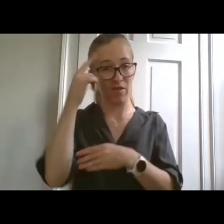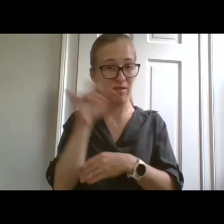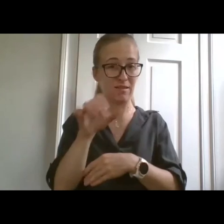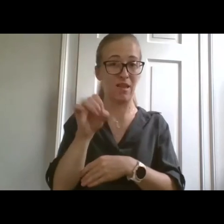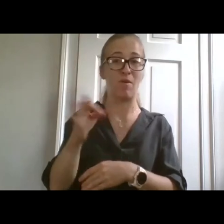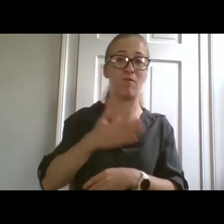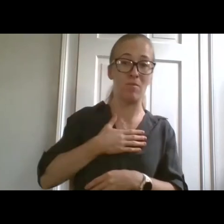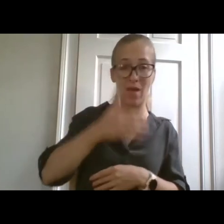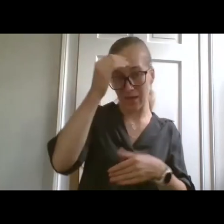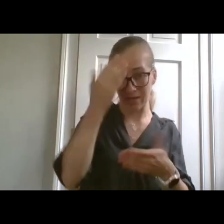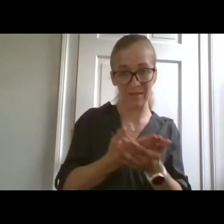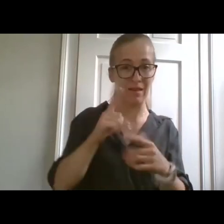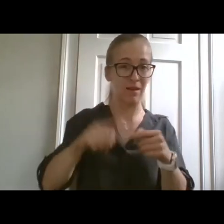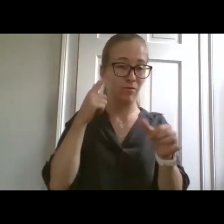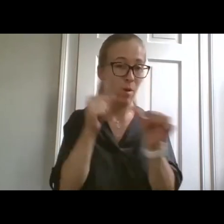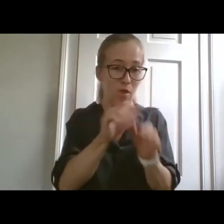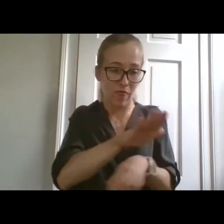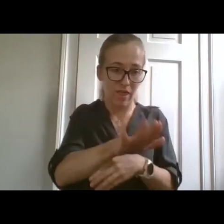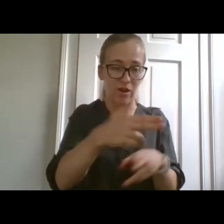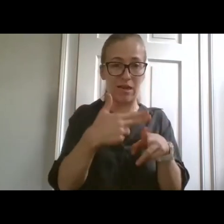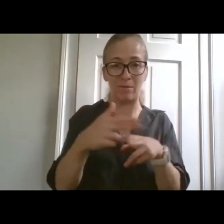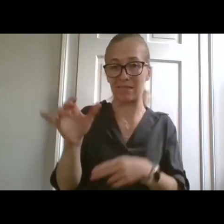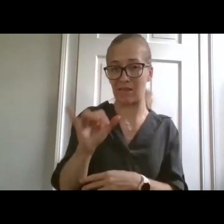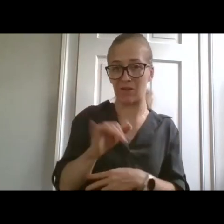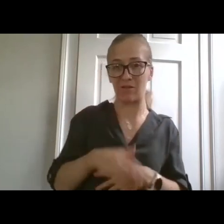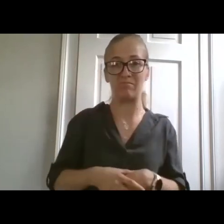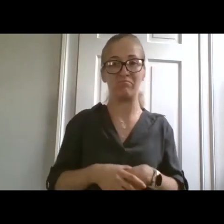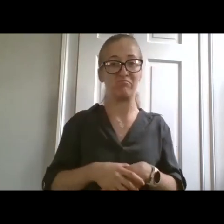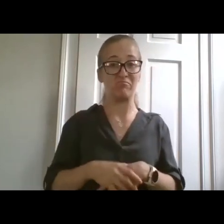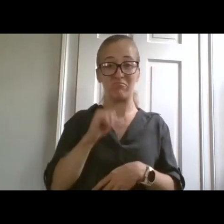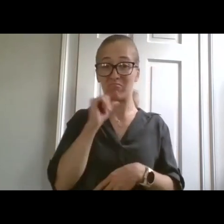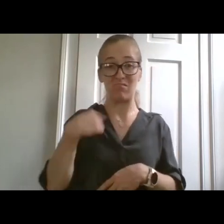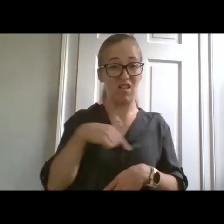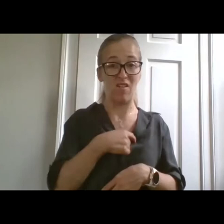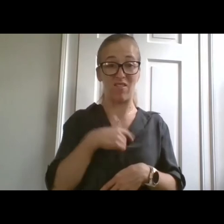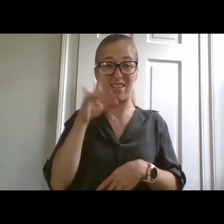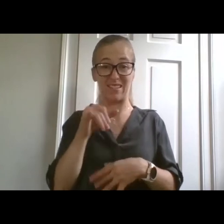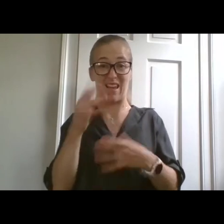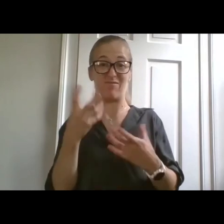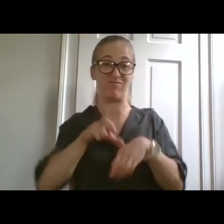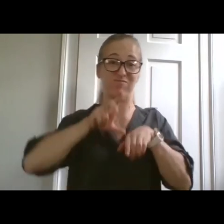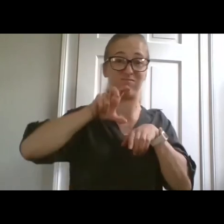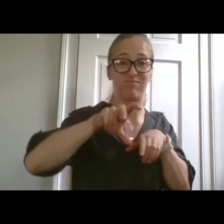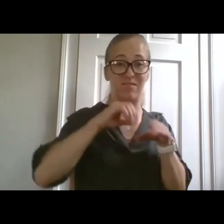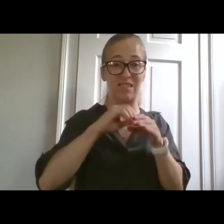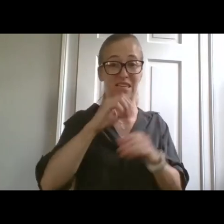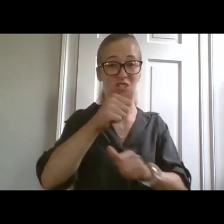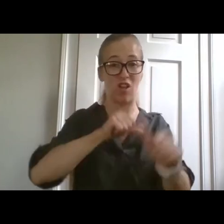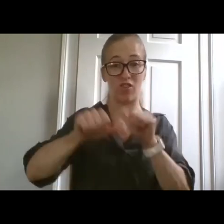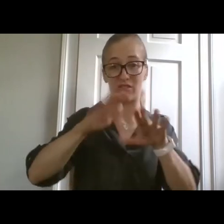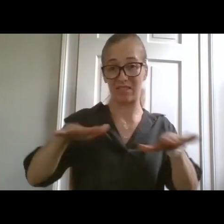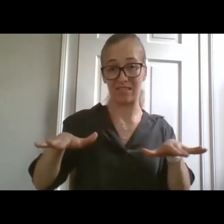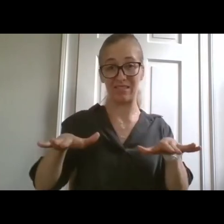couldn't remember their names either, none of us being quite as invested in each other's offspring as we like to think we were